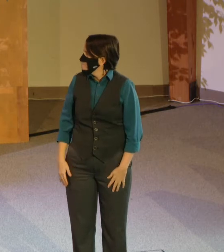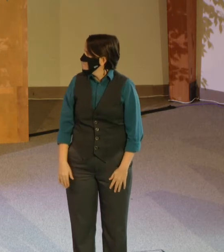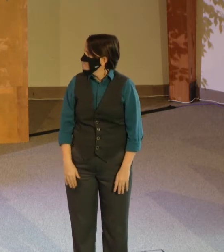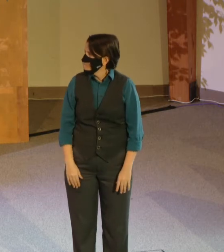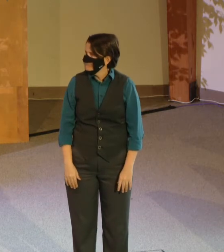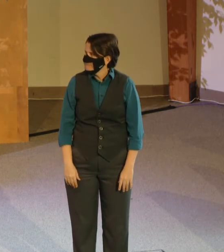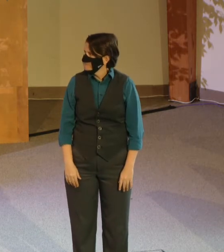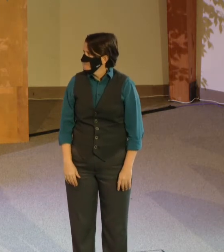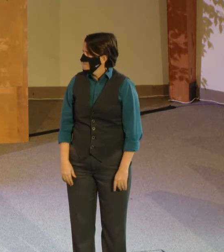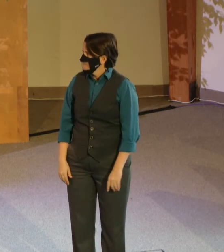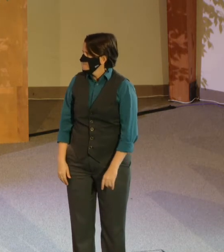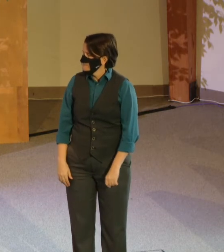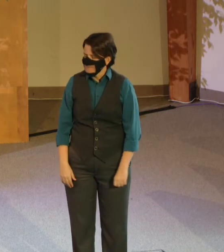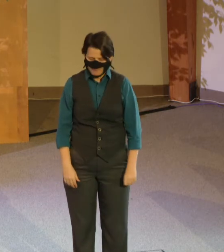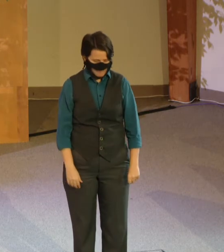Exhale.